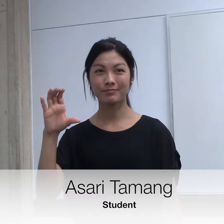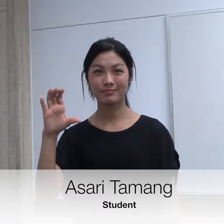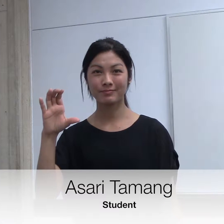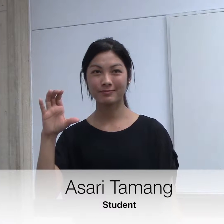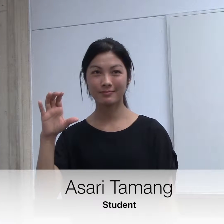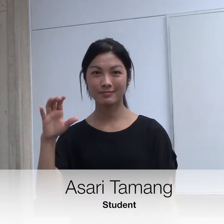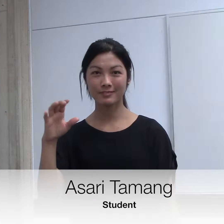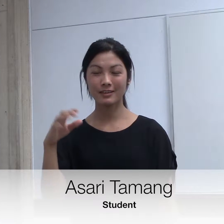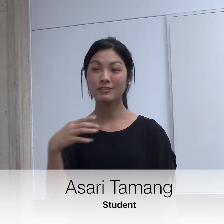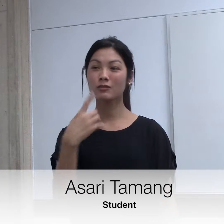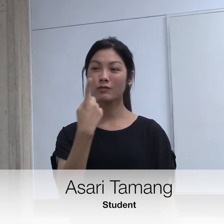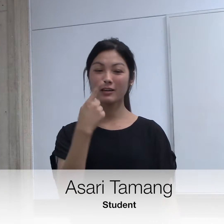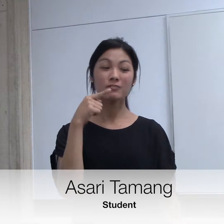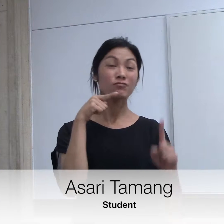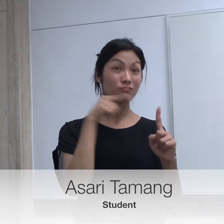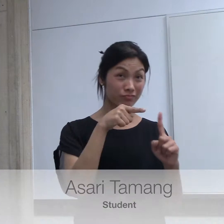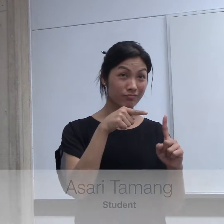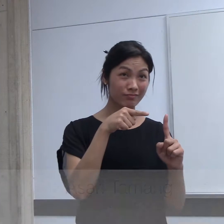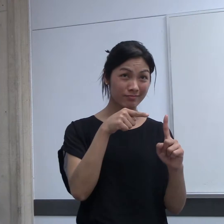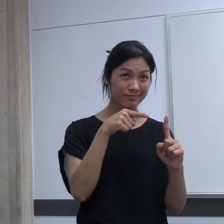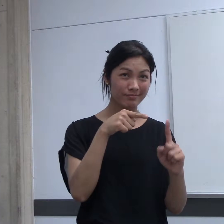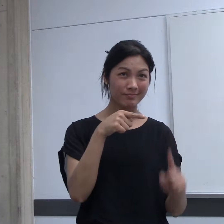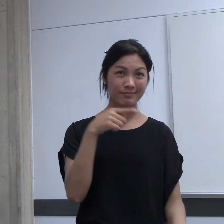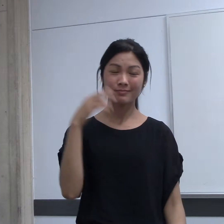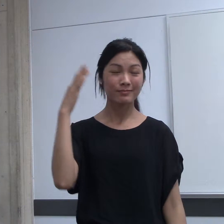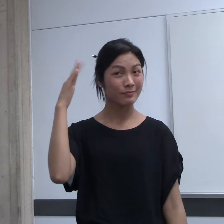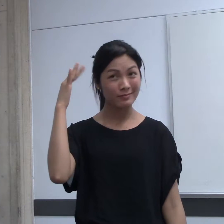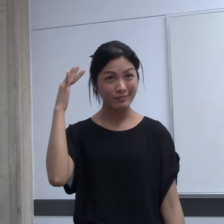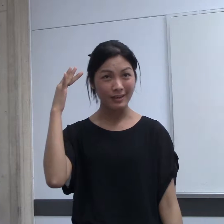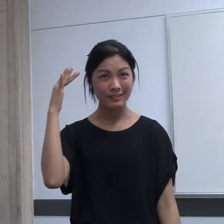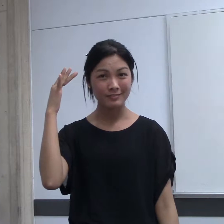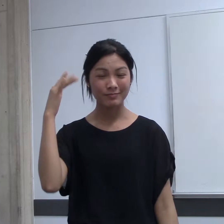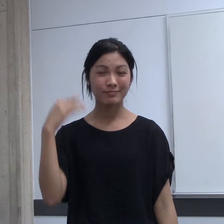The reason I love HCC is because